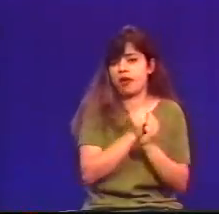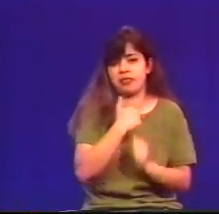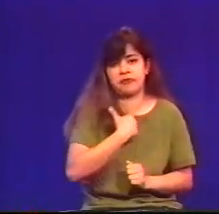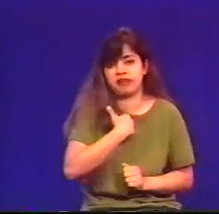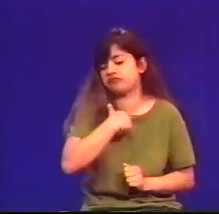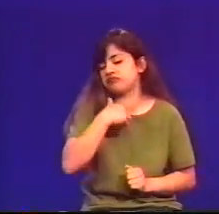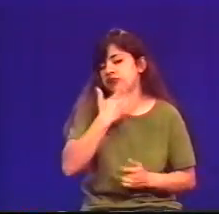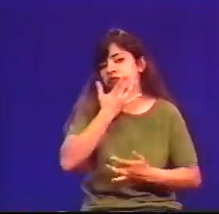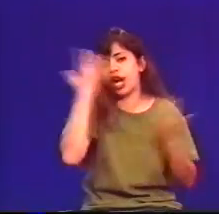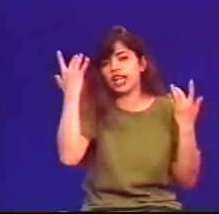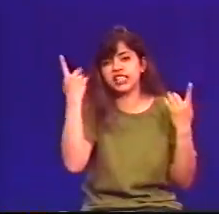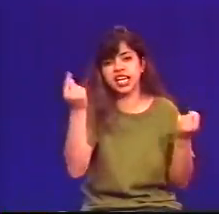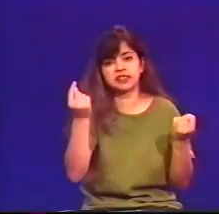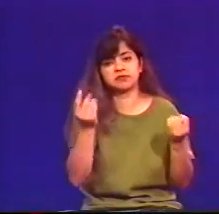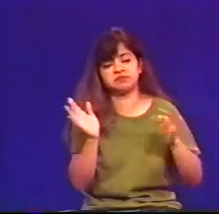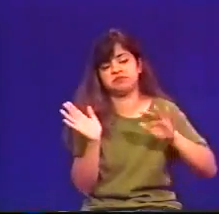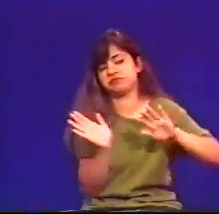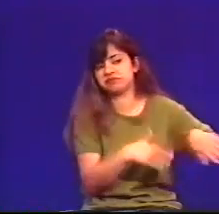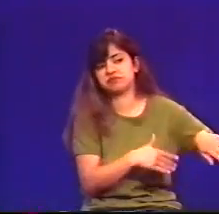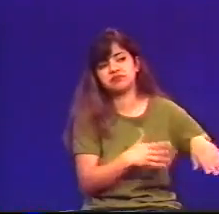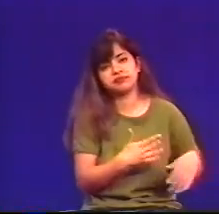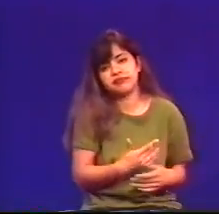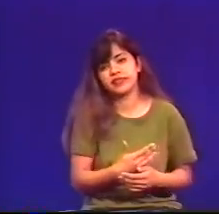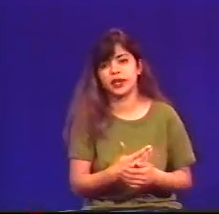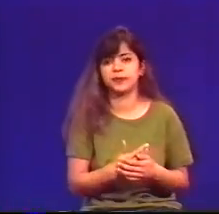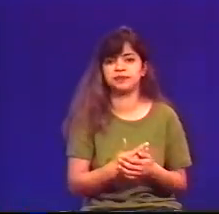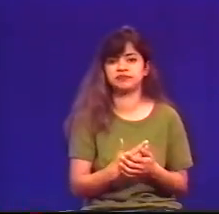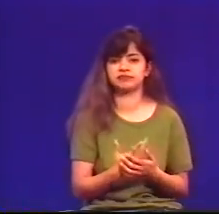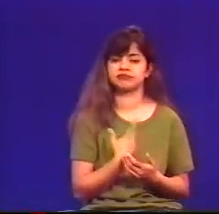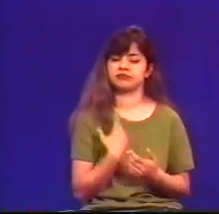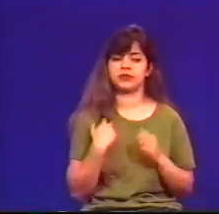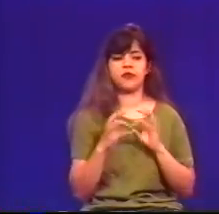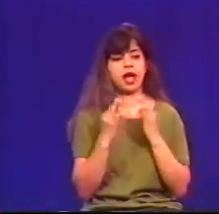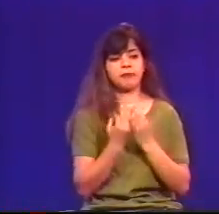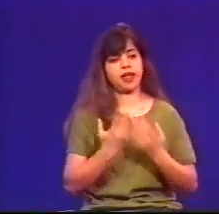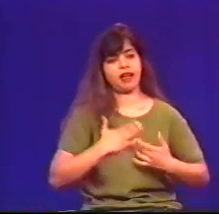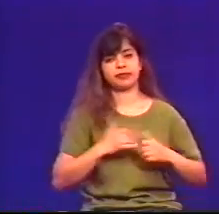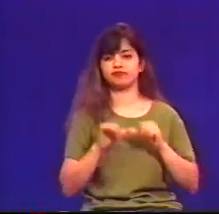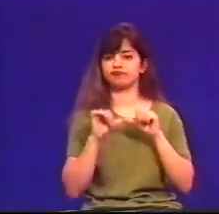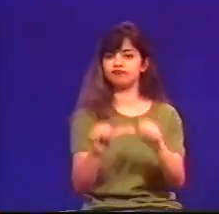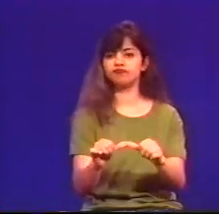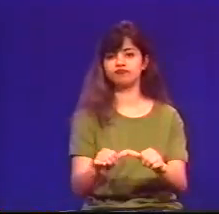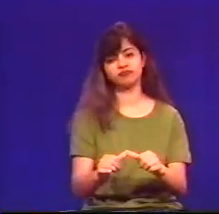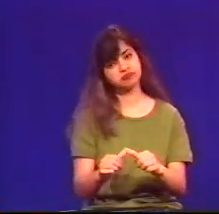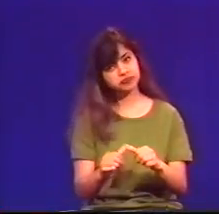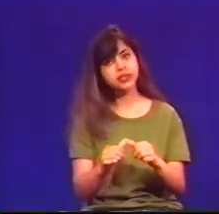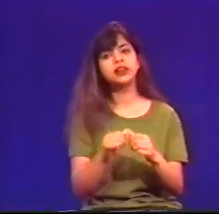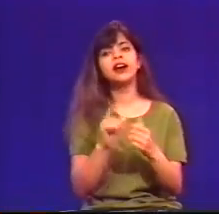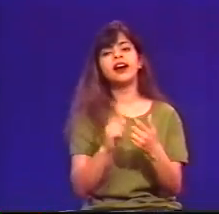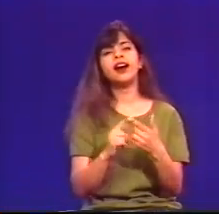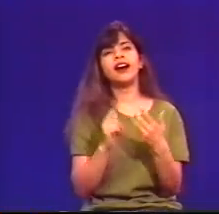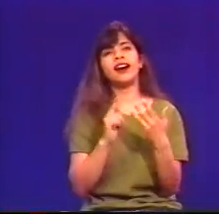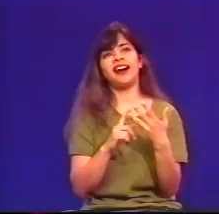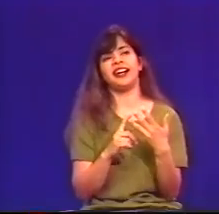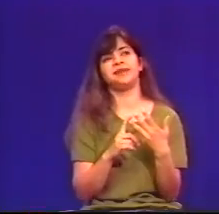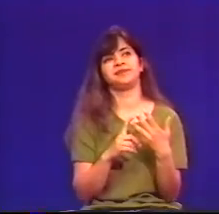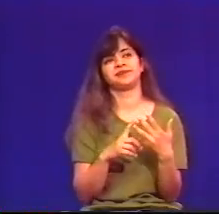Later, when the subject did come up again, and my dad was wanting to pursue it a little bit further, I remember telling him again